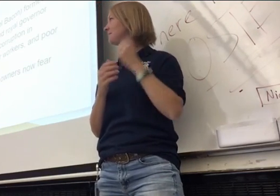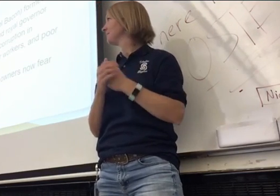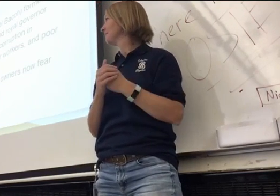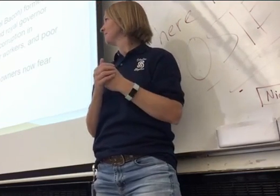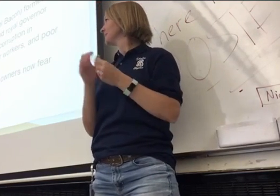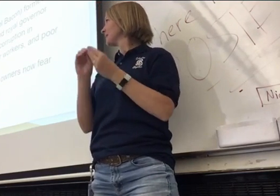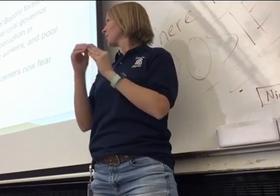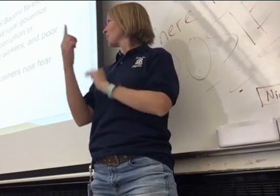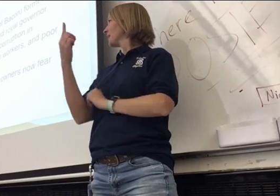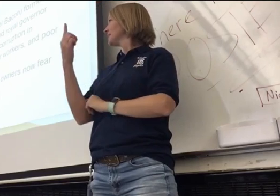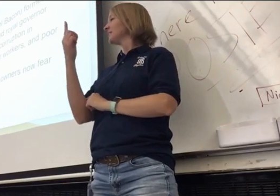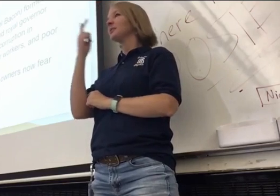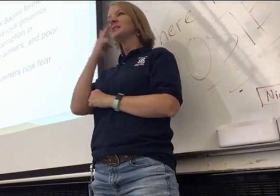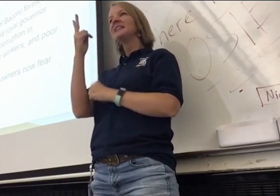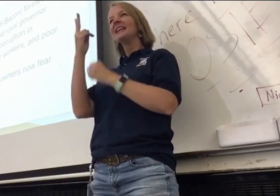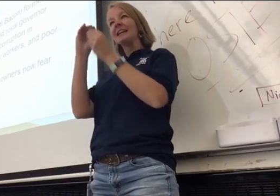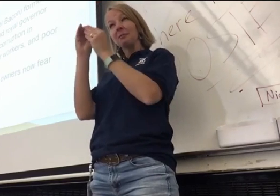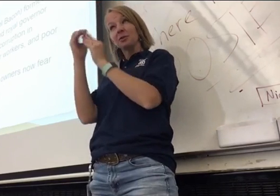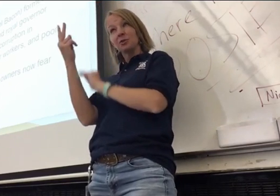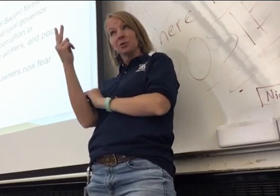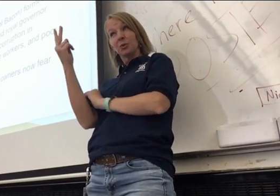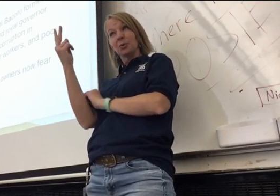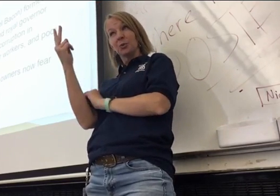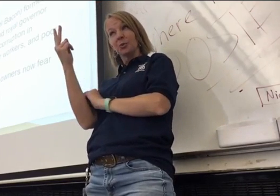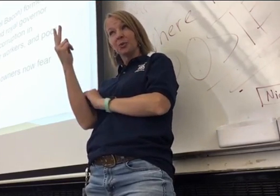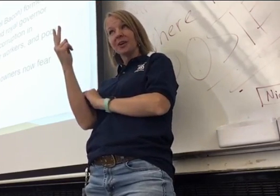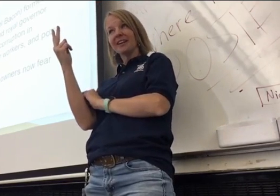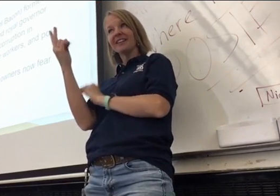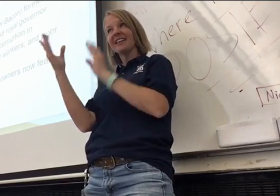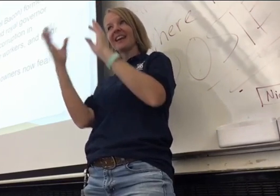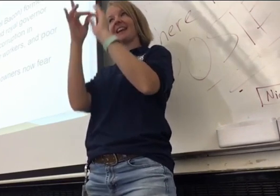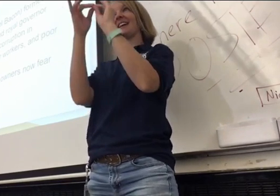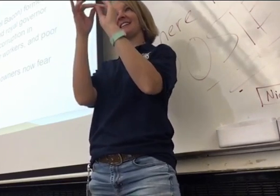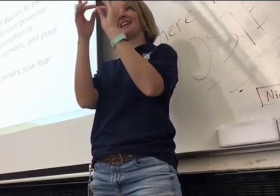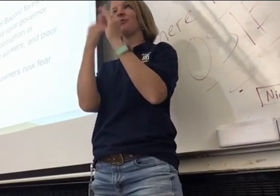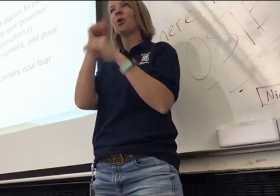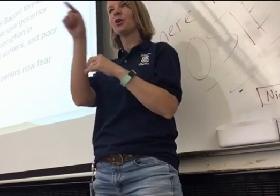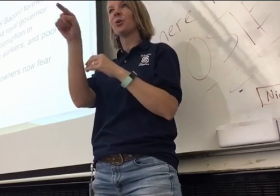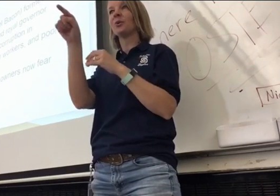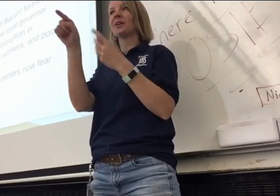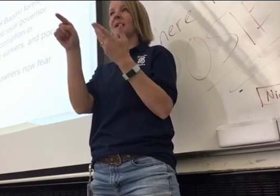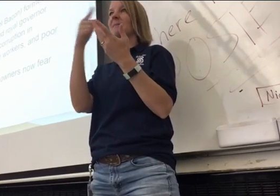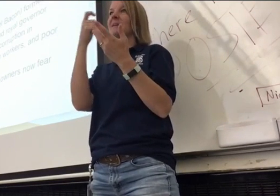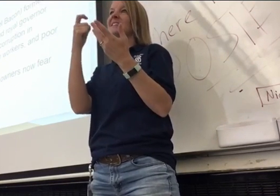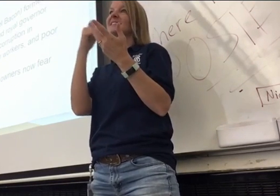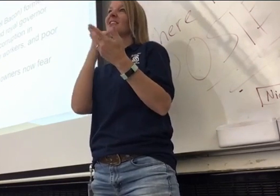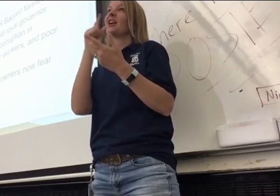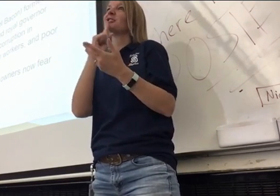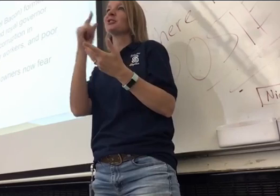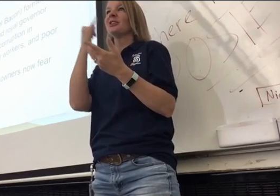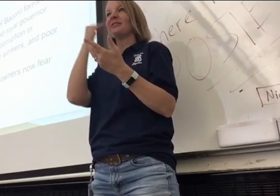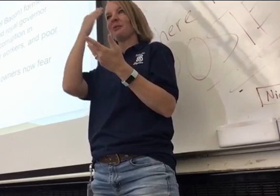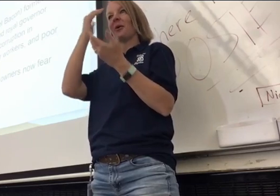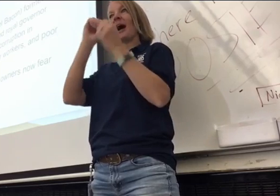One is, so do you see where the 2 is? They already connected the 1 for you in case you don't know how to connect the dots.